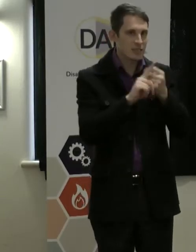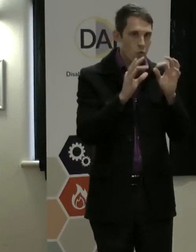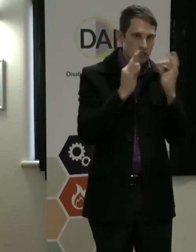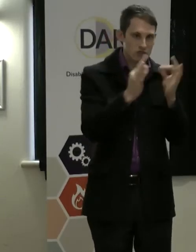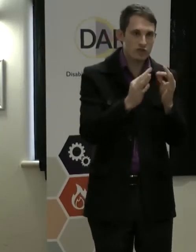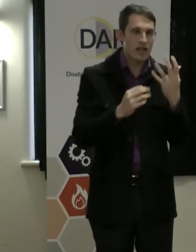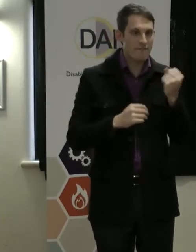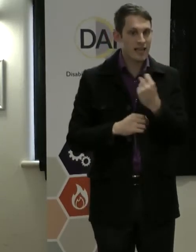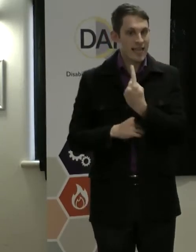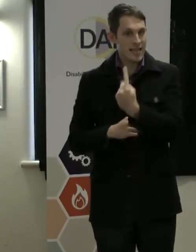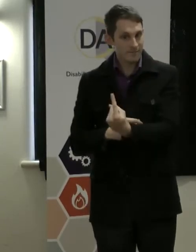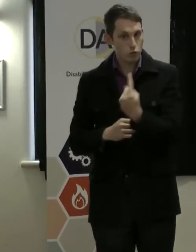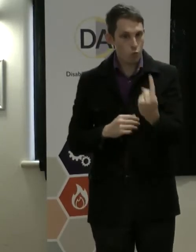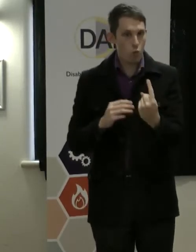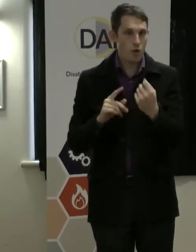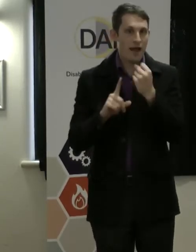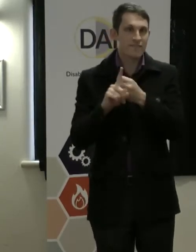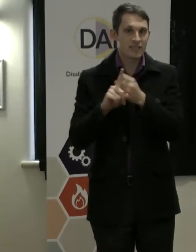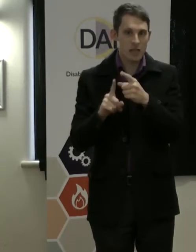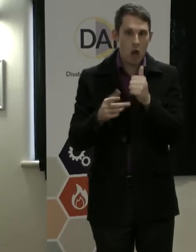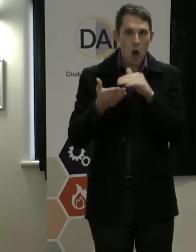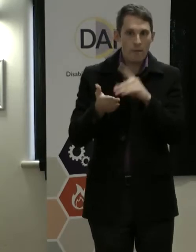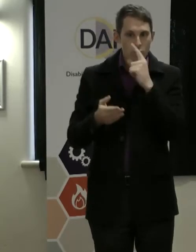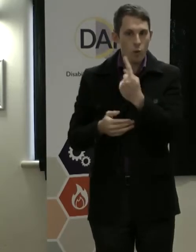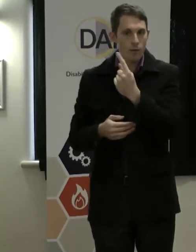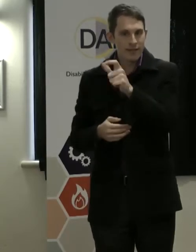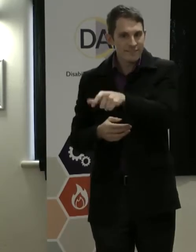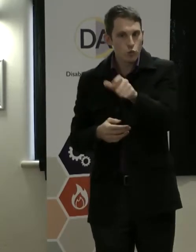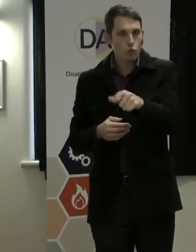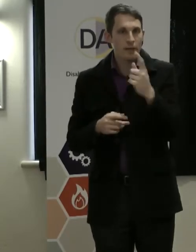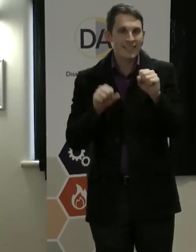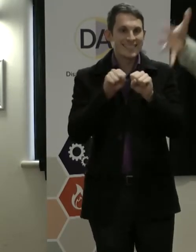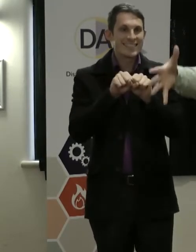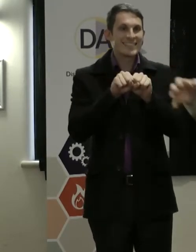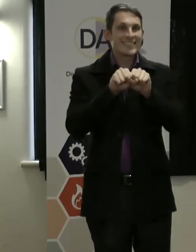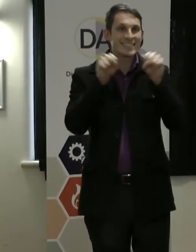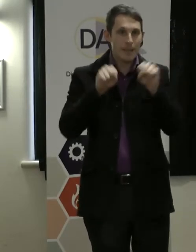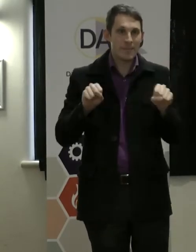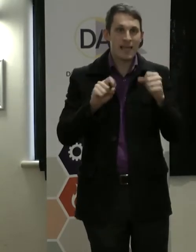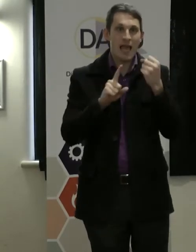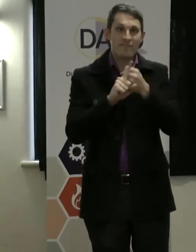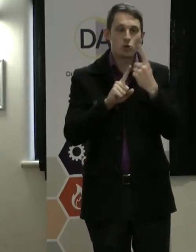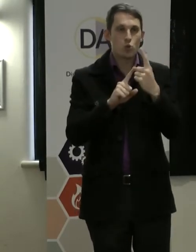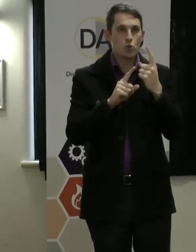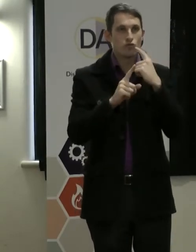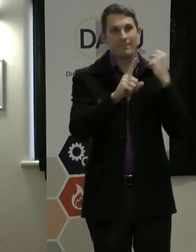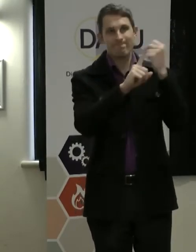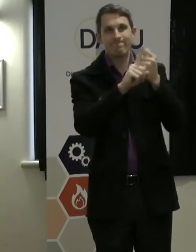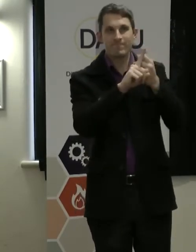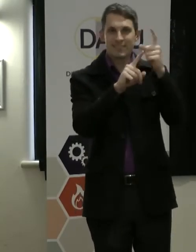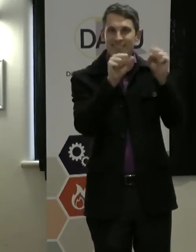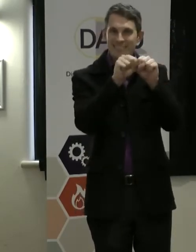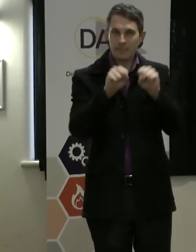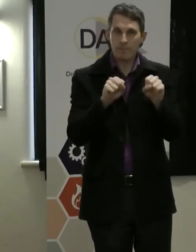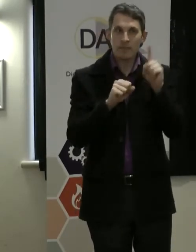individual advocates who make things better for individuals, and systemic advocates who take on systems. Concluding observations